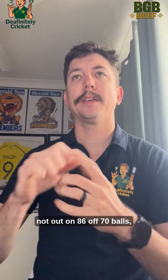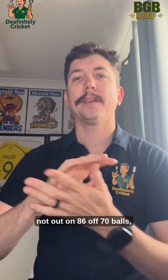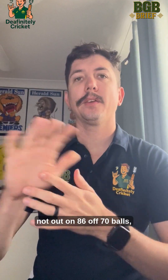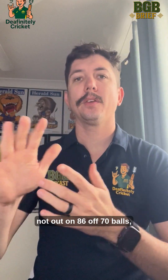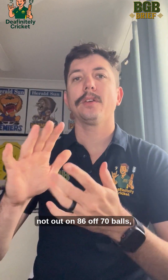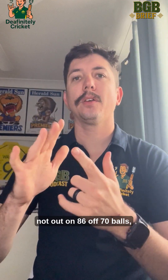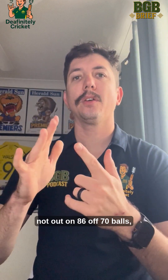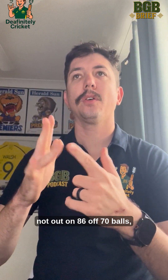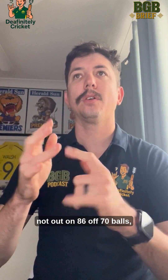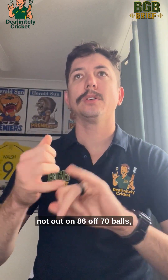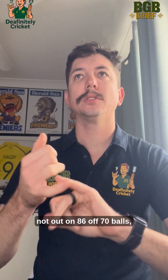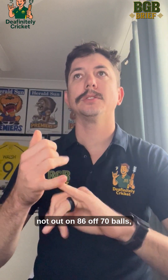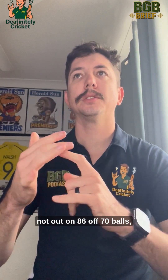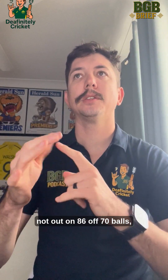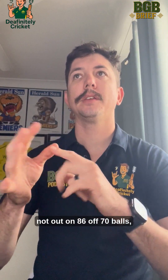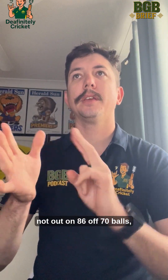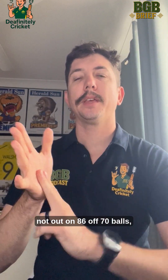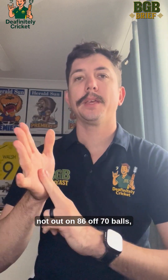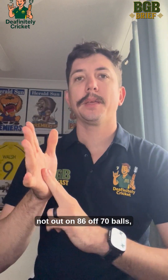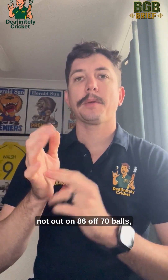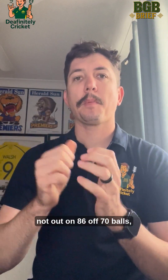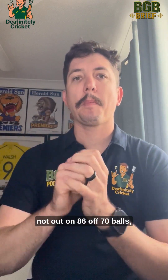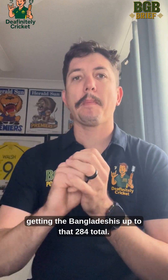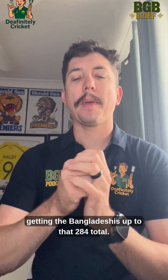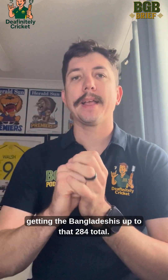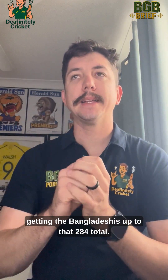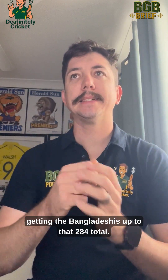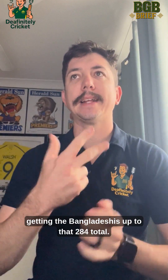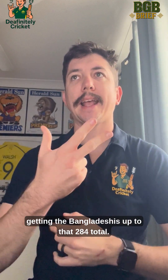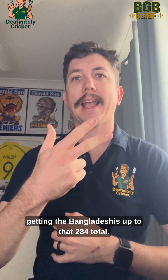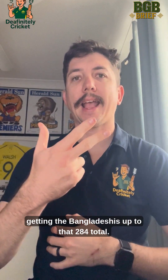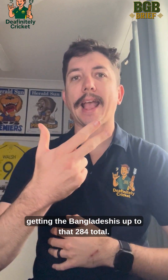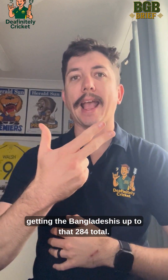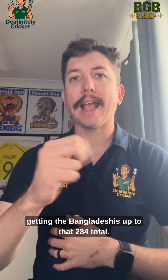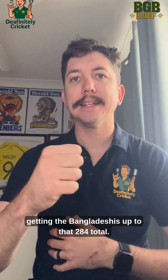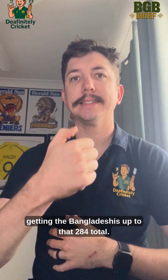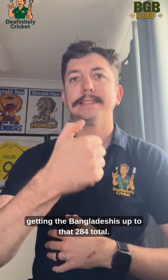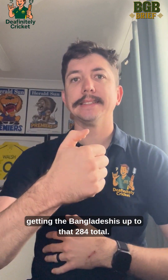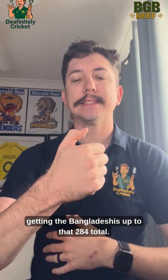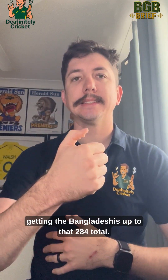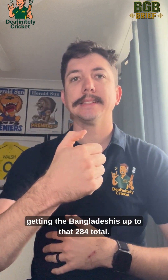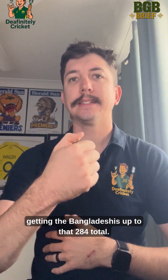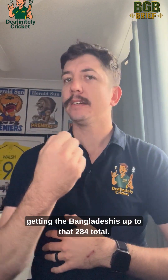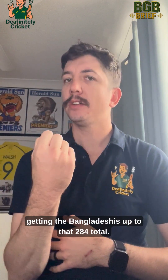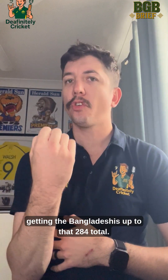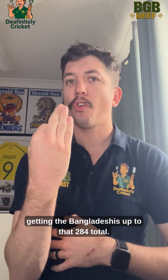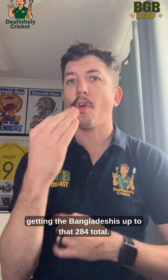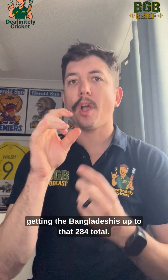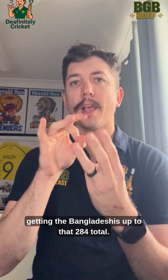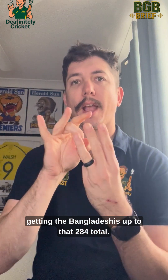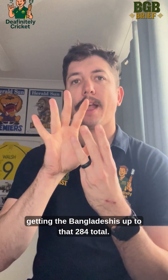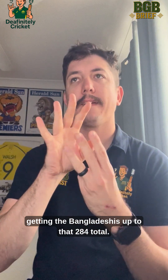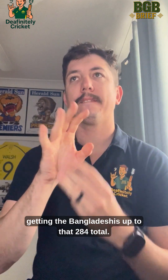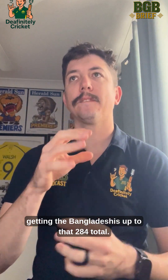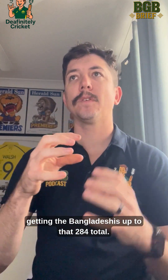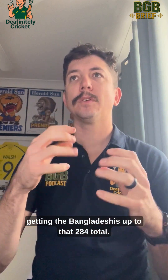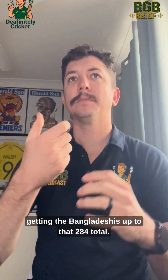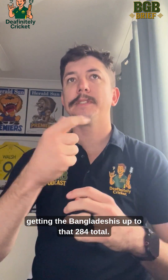on 86 off 70 balls, getting the Bangladeshis up to that 284